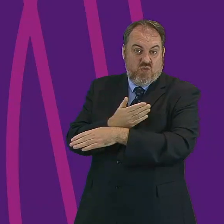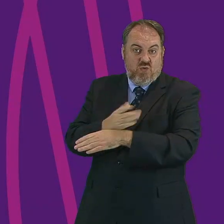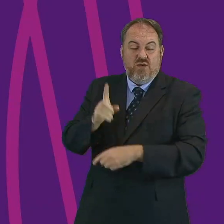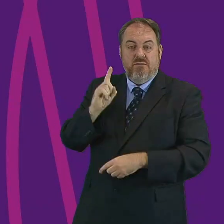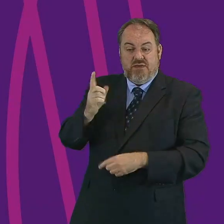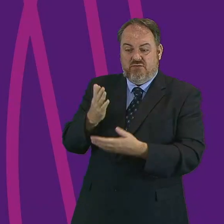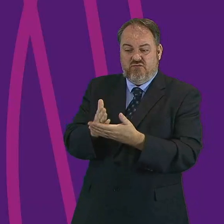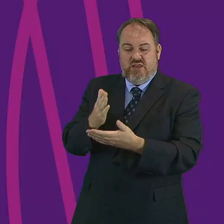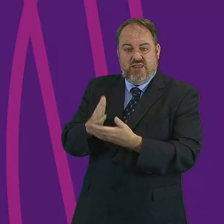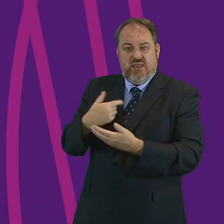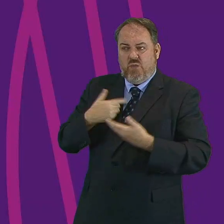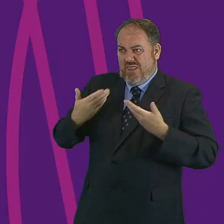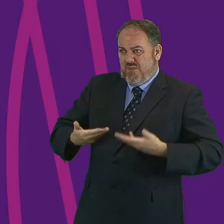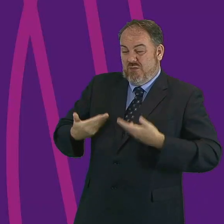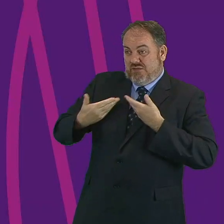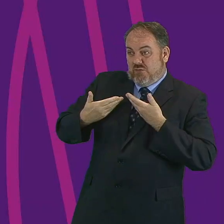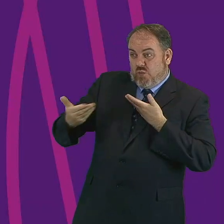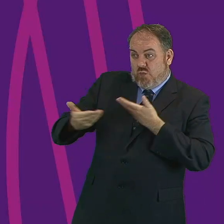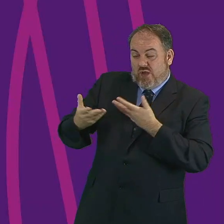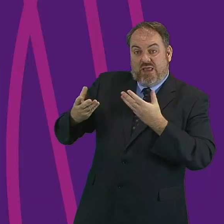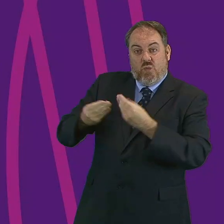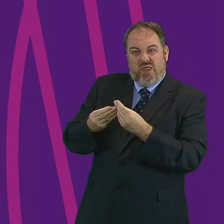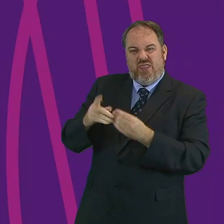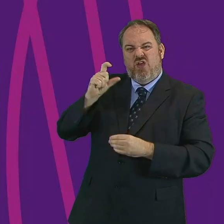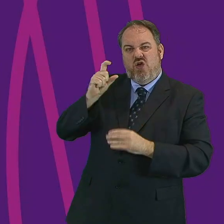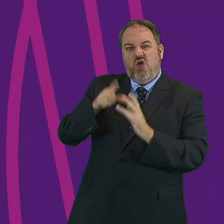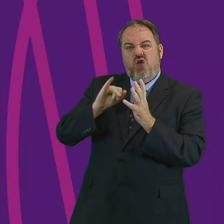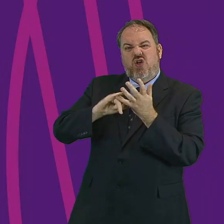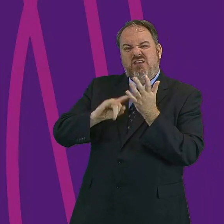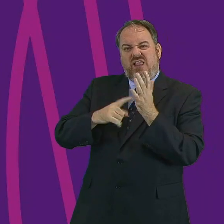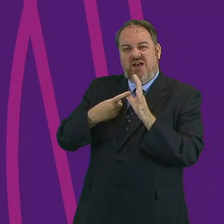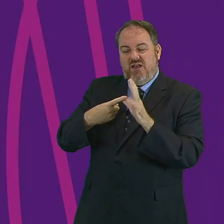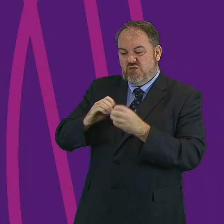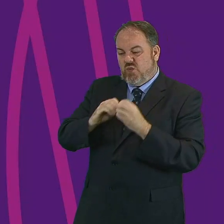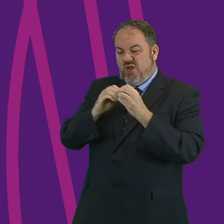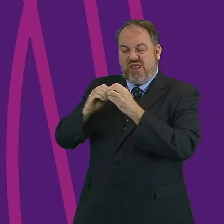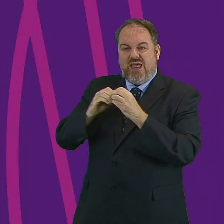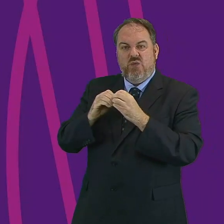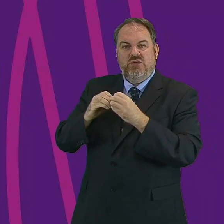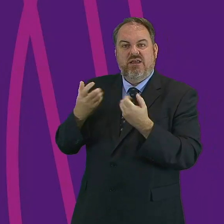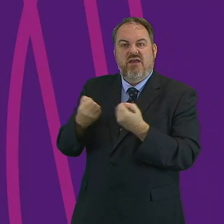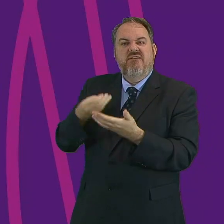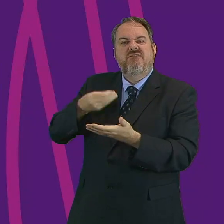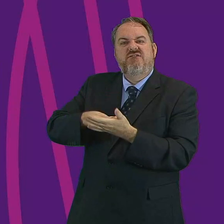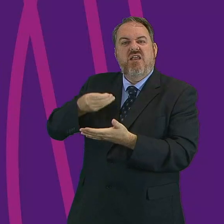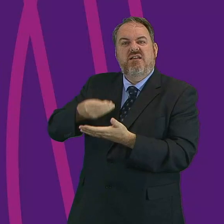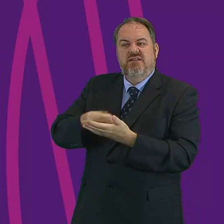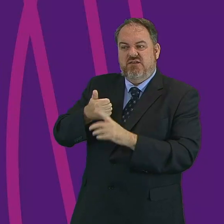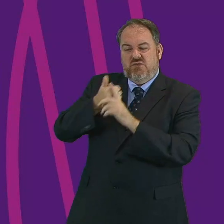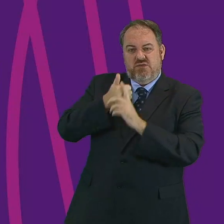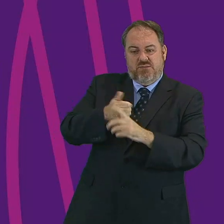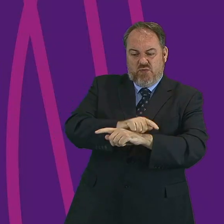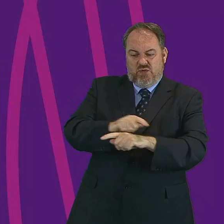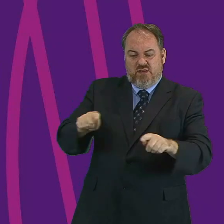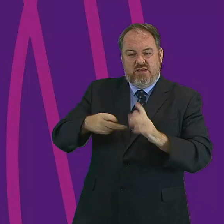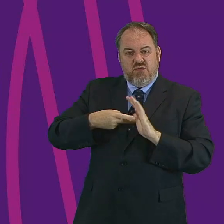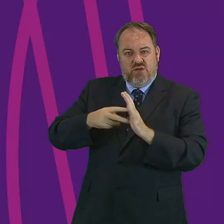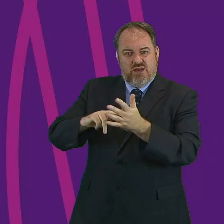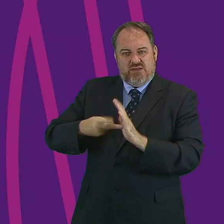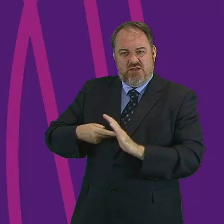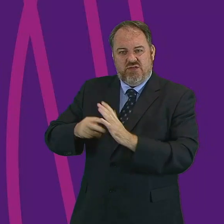that 70% of their annual revenue generated is from paying customers, and the current pandemic is having an